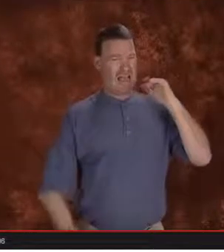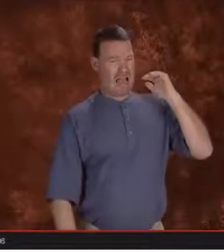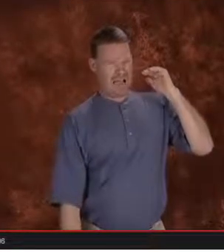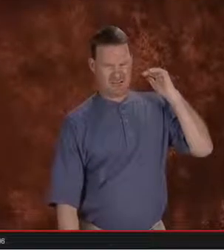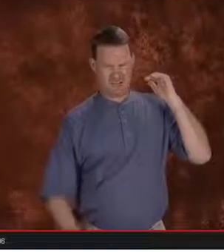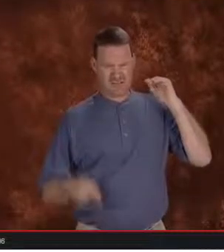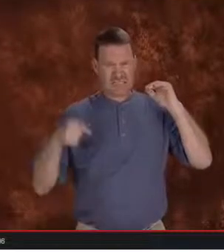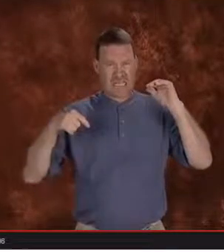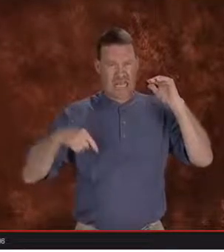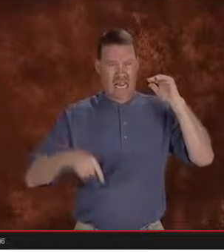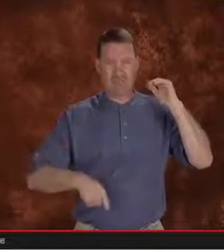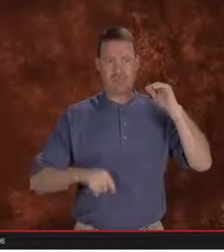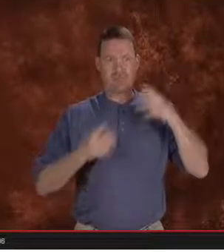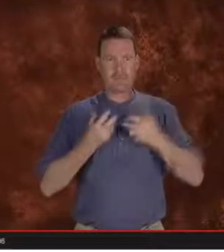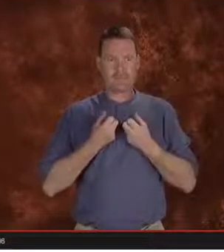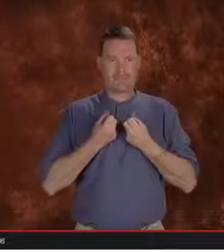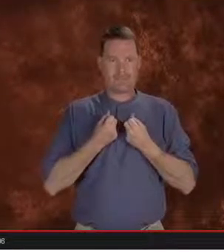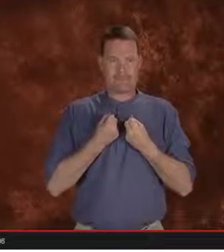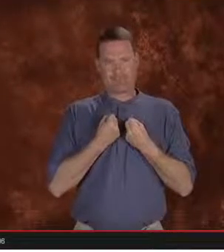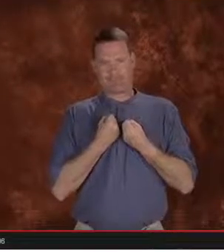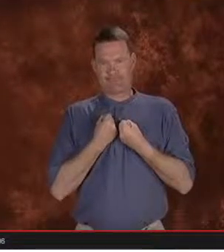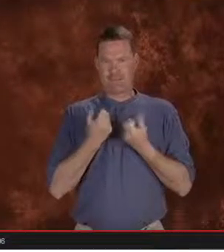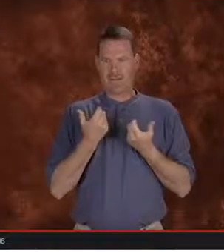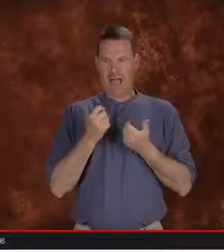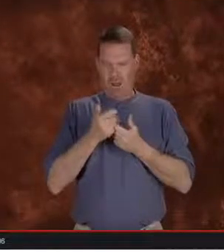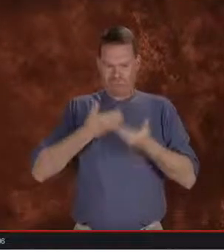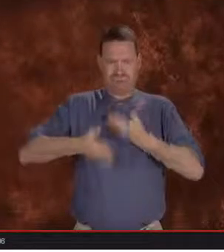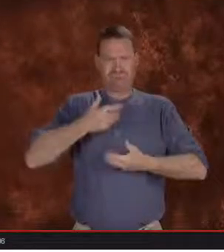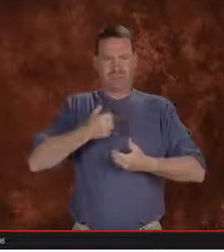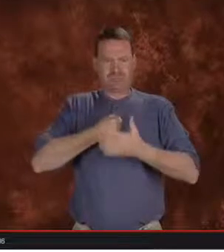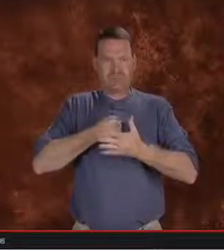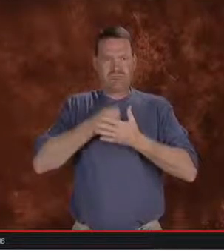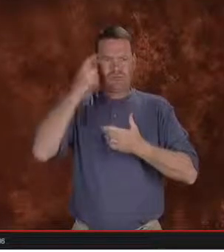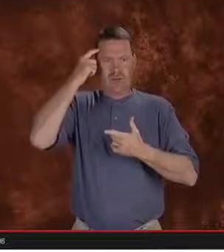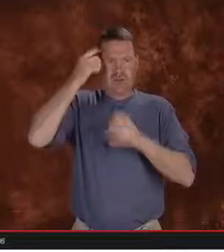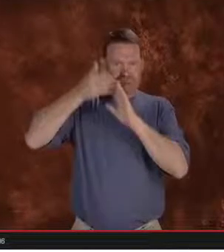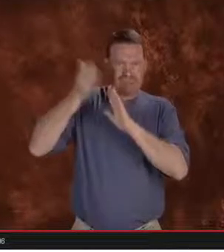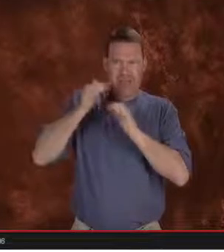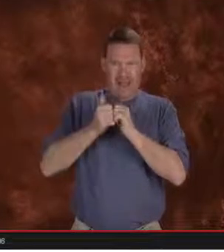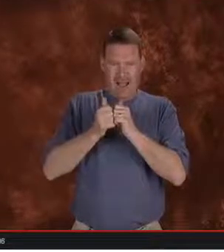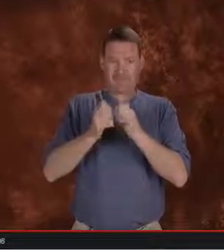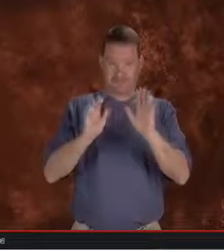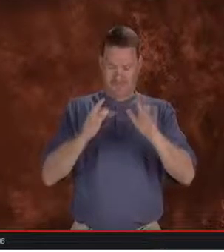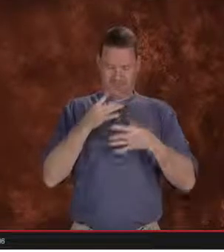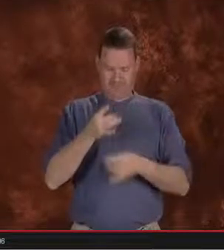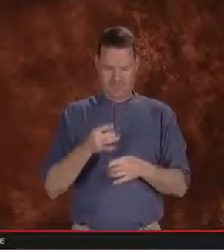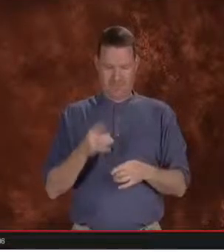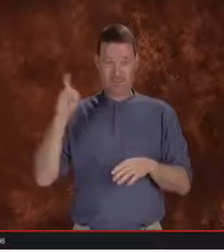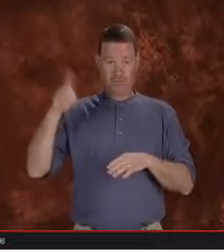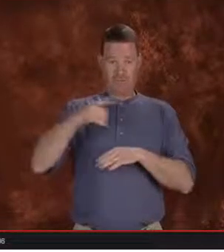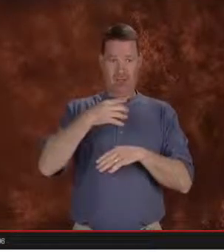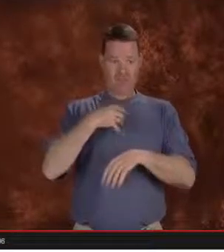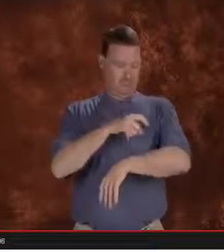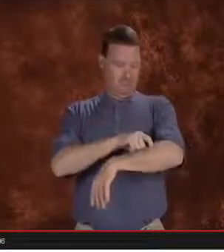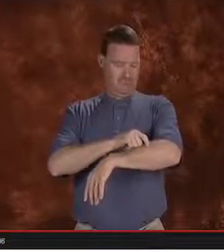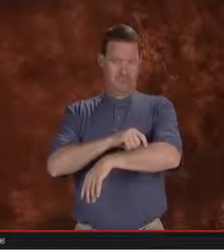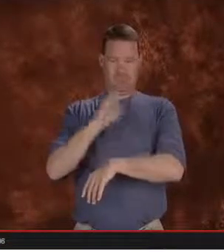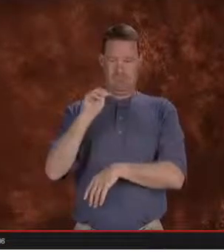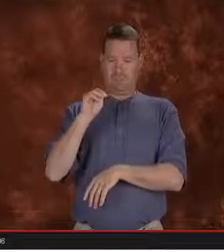You have to understand, dolphins breathe air just like us, and they have lungs. But when you go down that far, your lungs